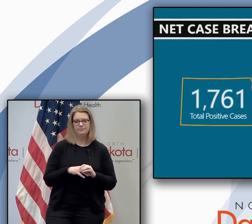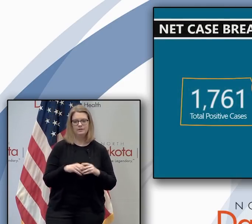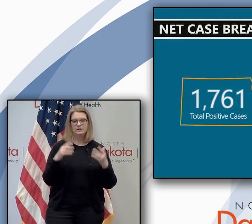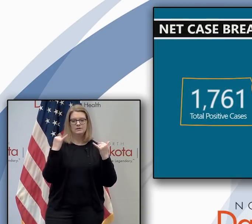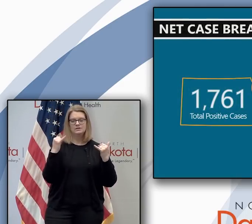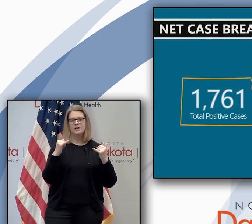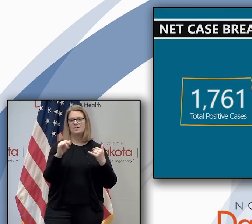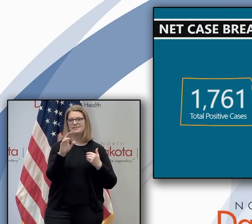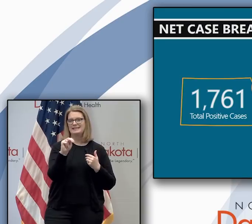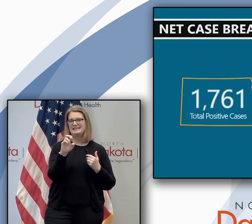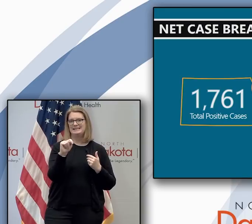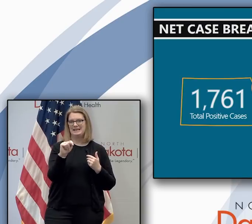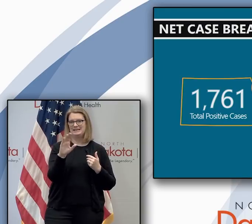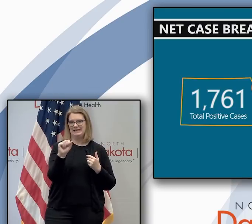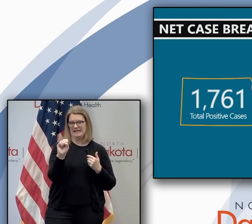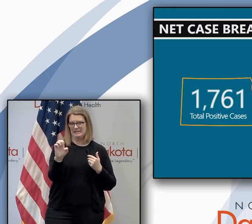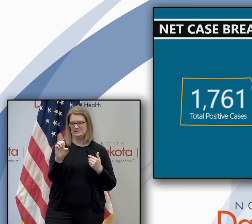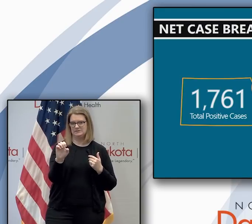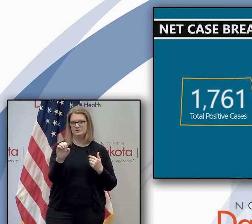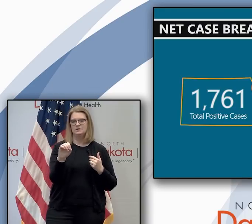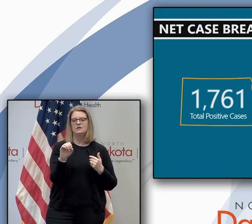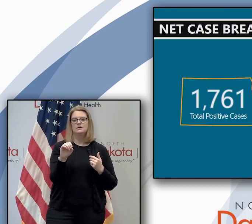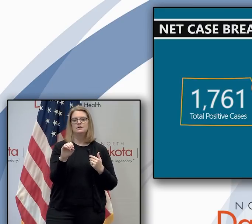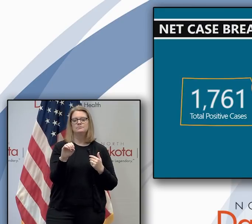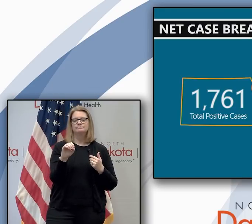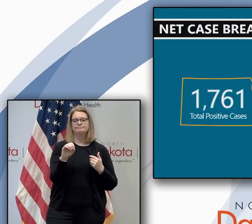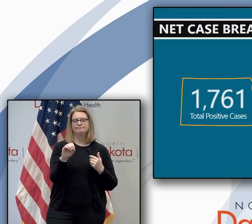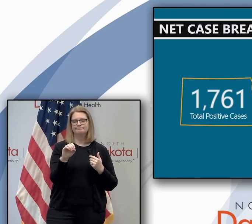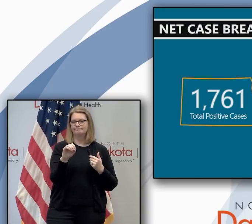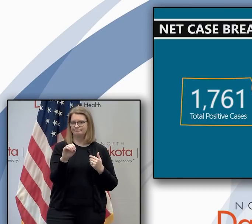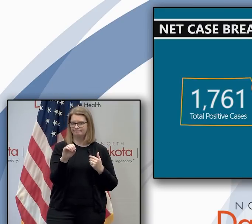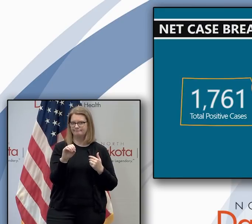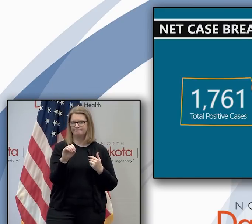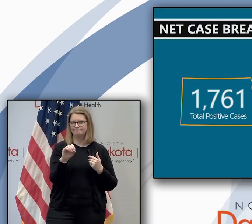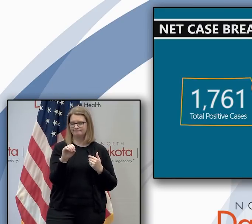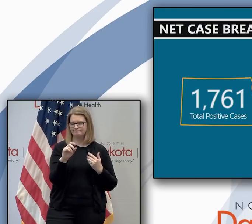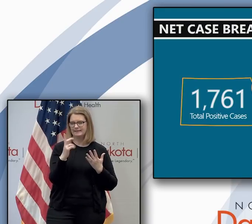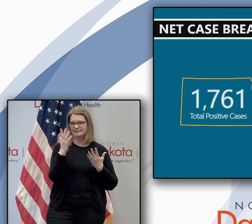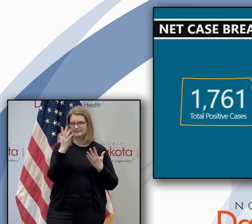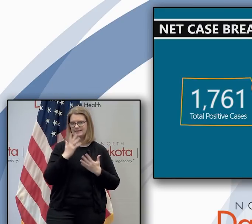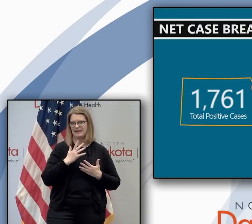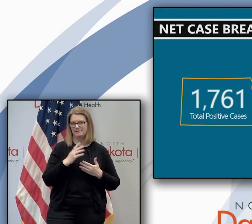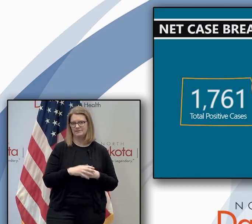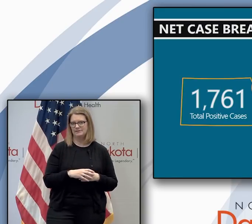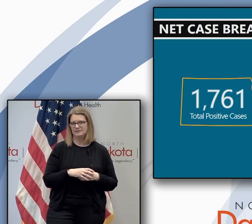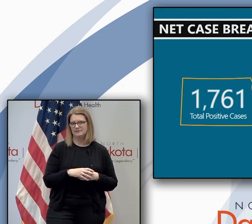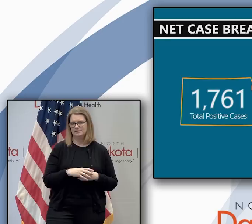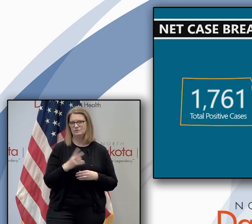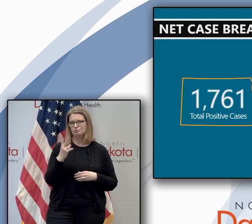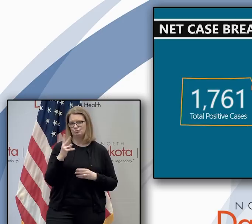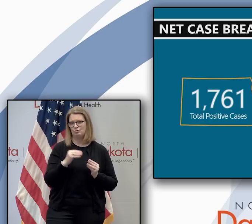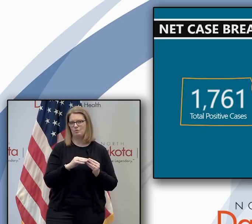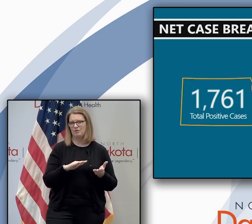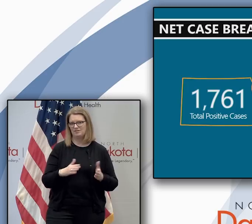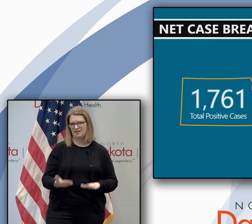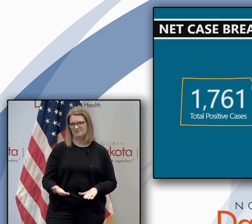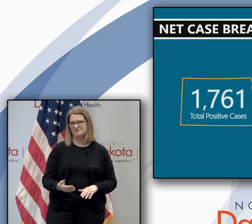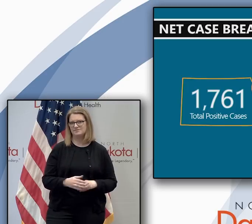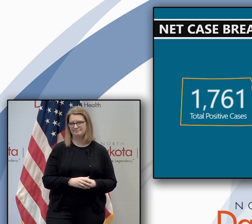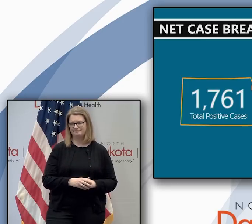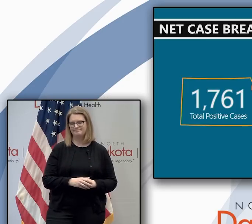breakdown, again, we are sad to report that the deaths have climbed by 2. We've had 2 additional